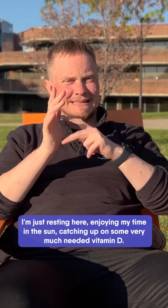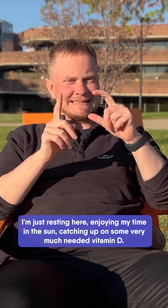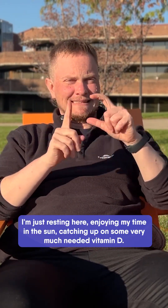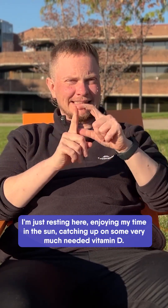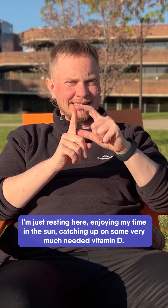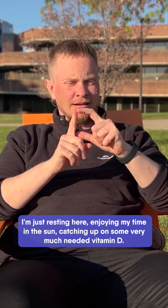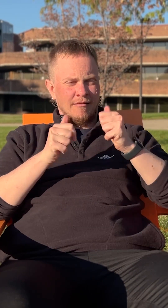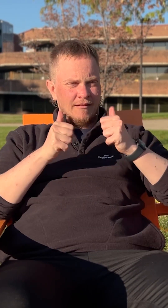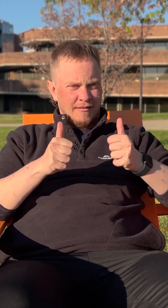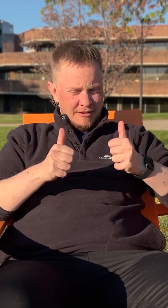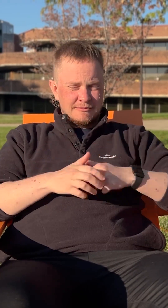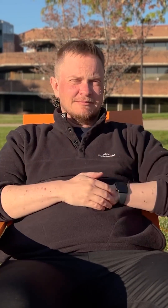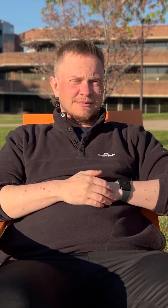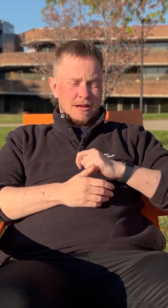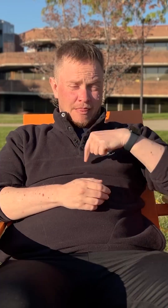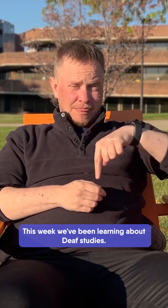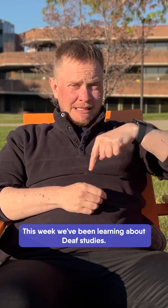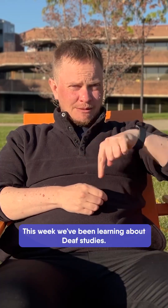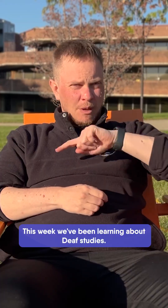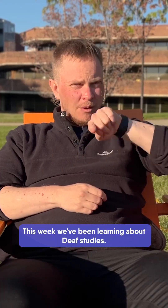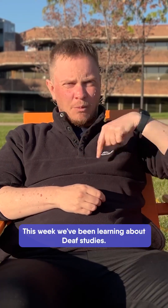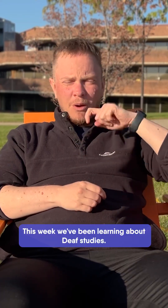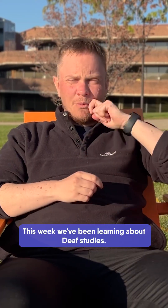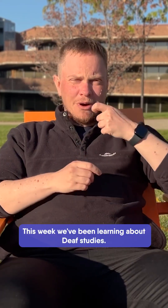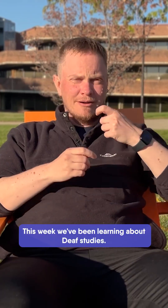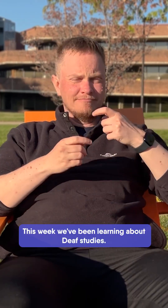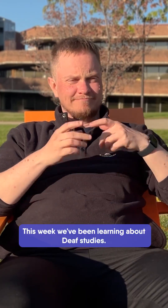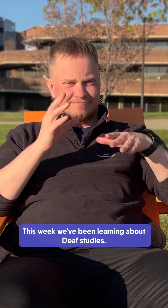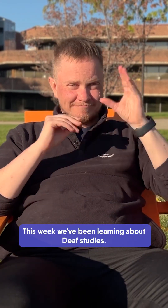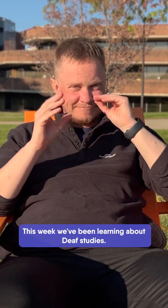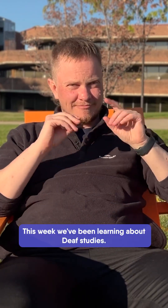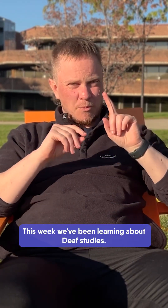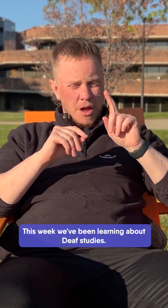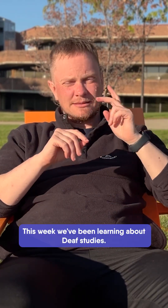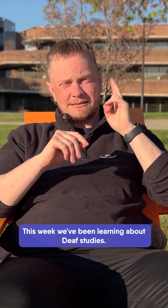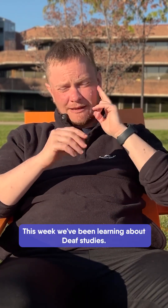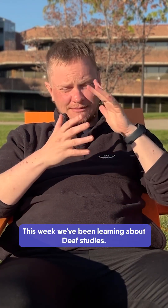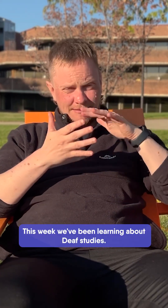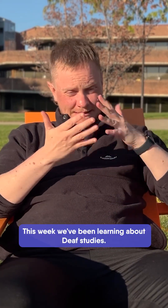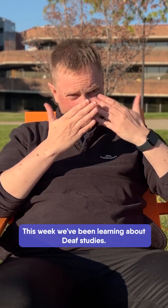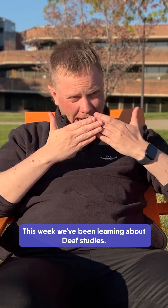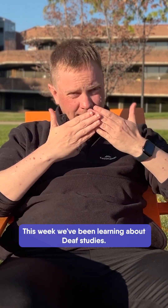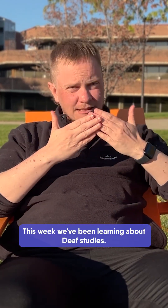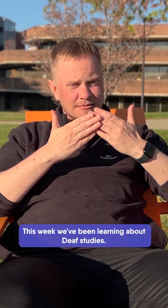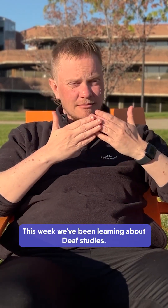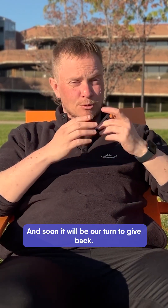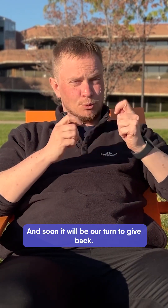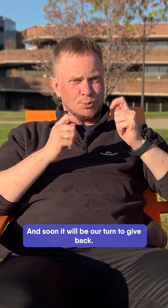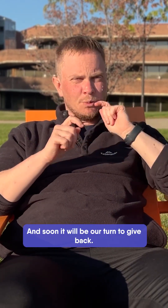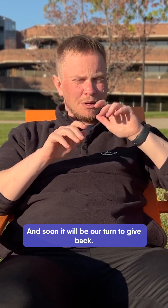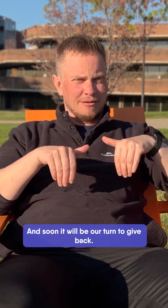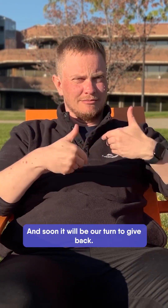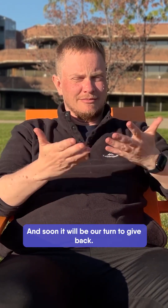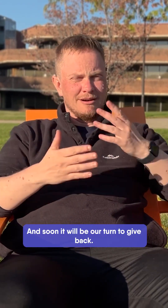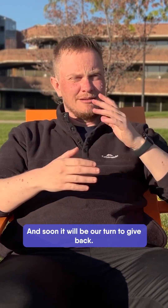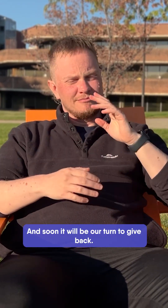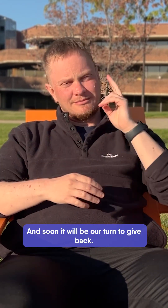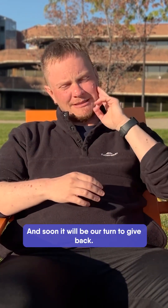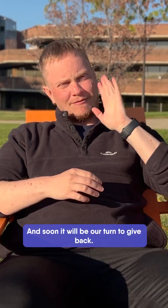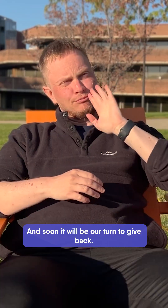D. This week we've been learning about deaf studies, and soon it will be our turn to